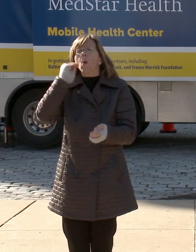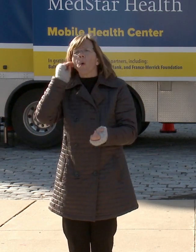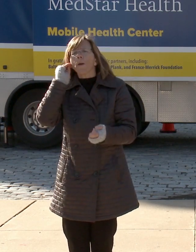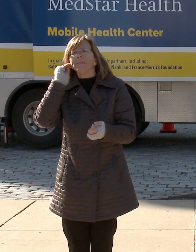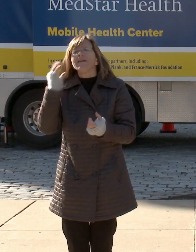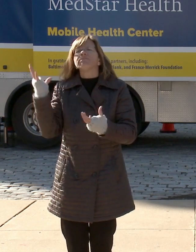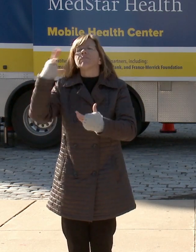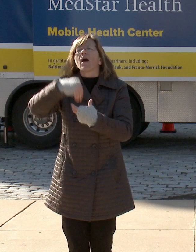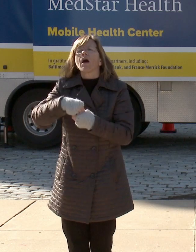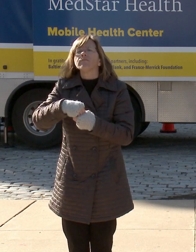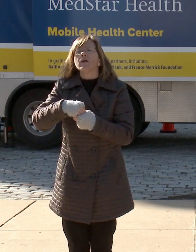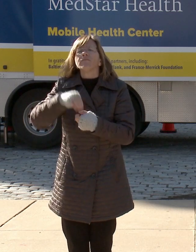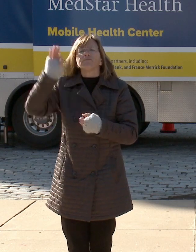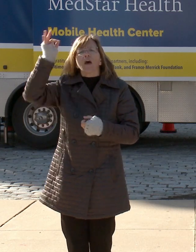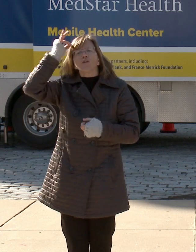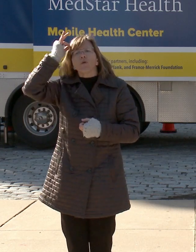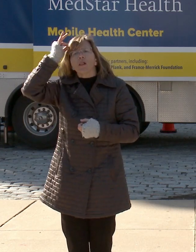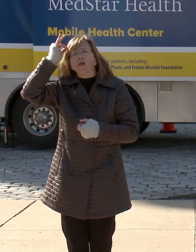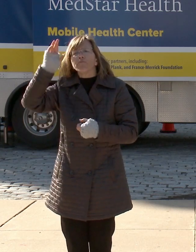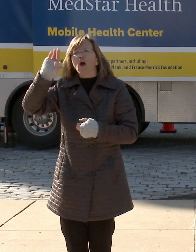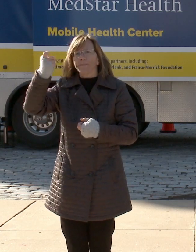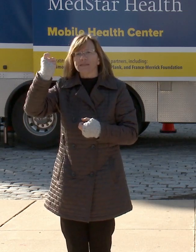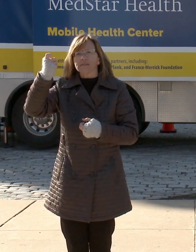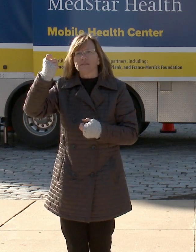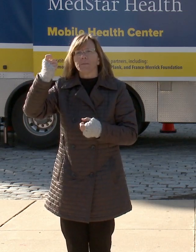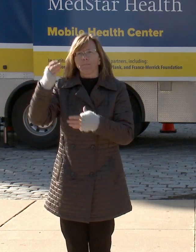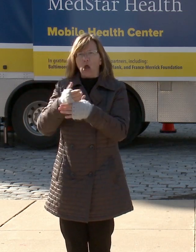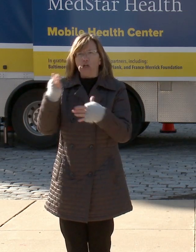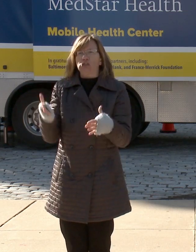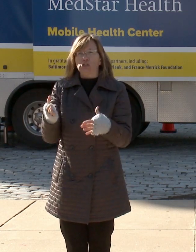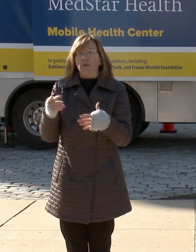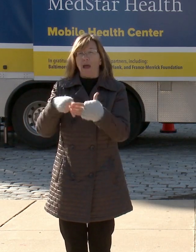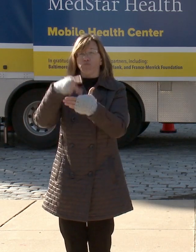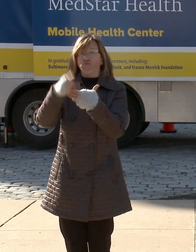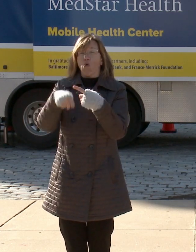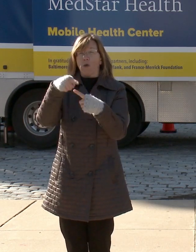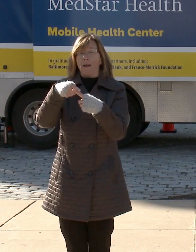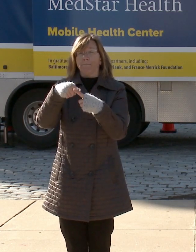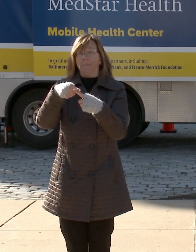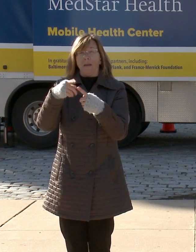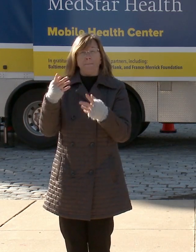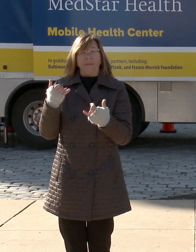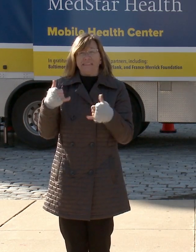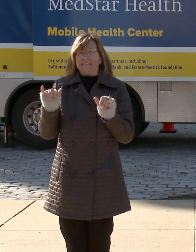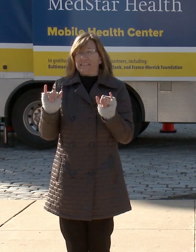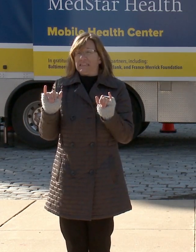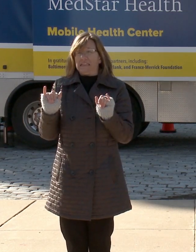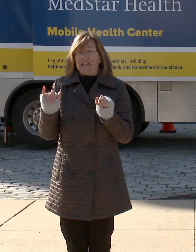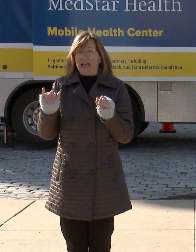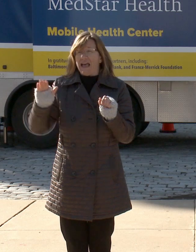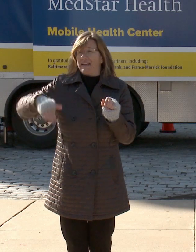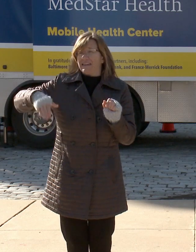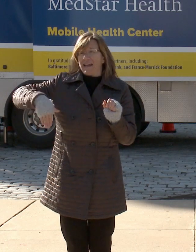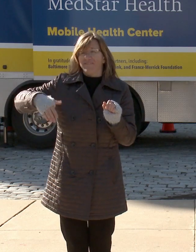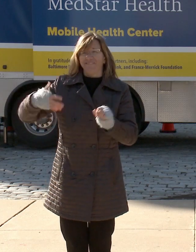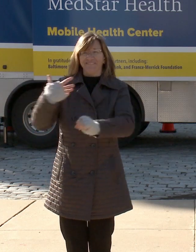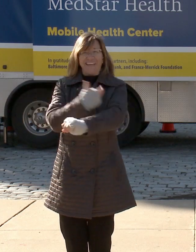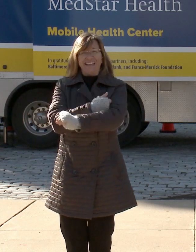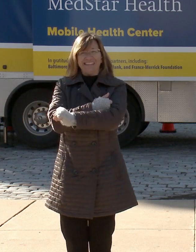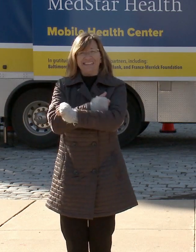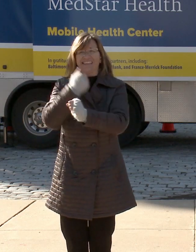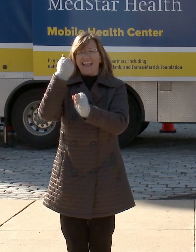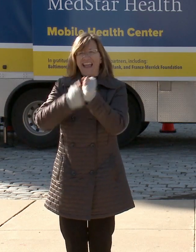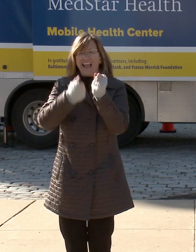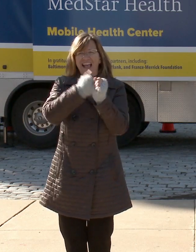Partnership, but we know that even when the Federal Pharmacy Partnership came in, they didn't necessarily vaccinate every single resident of the nursing home or every single